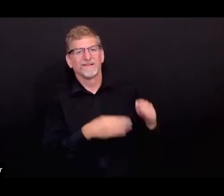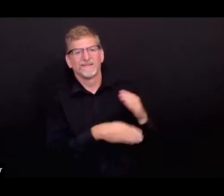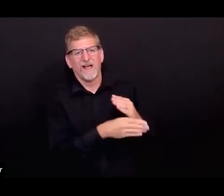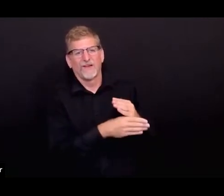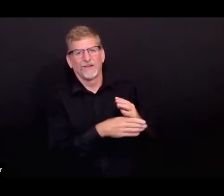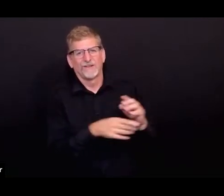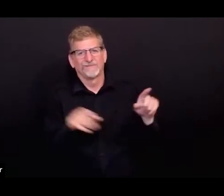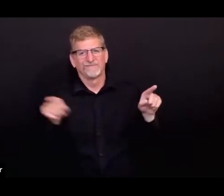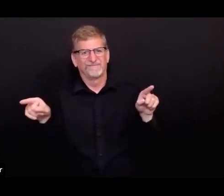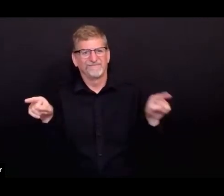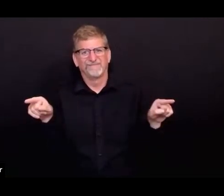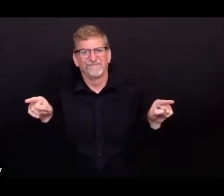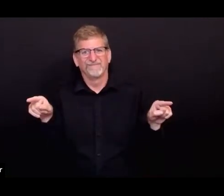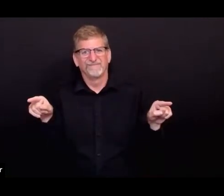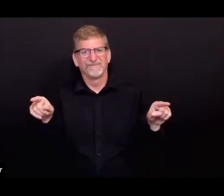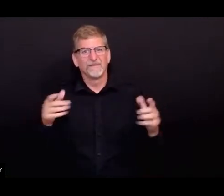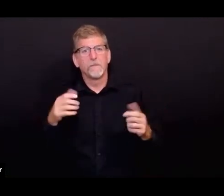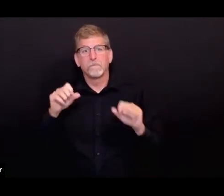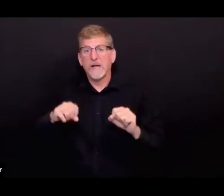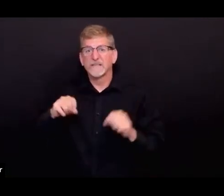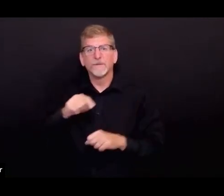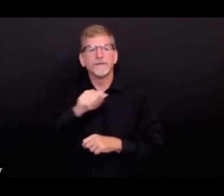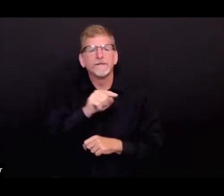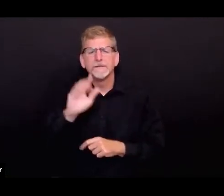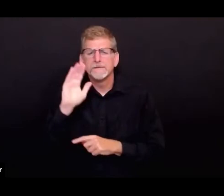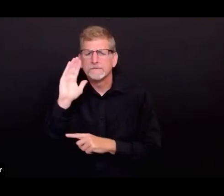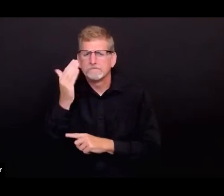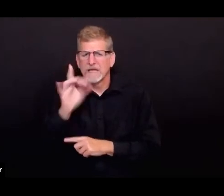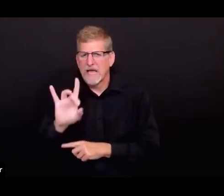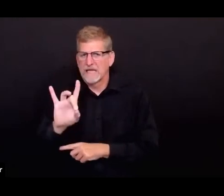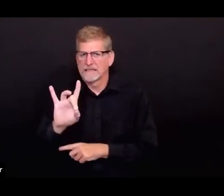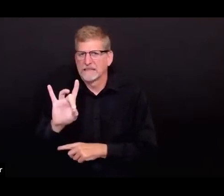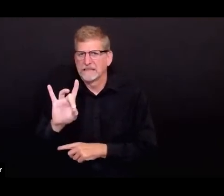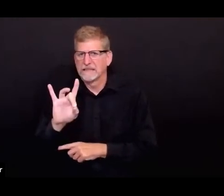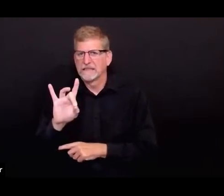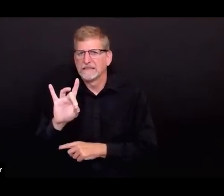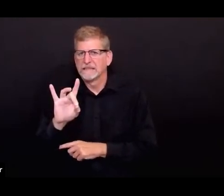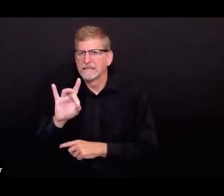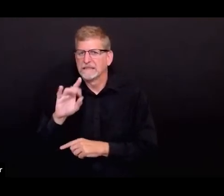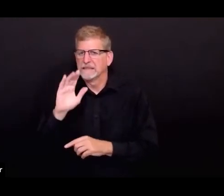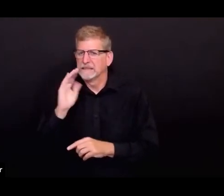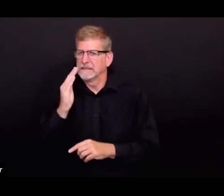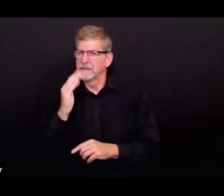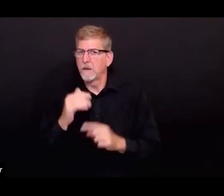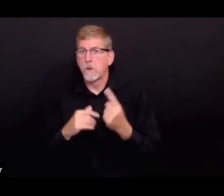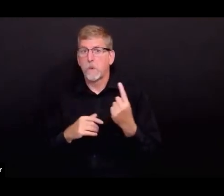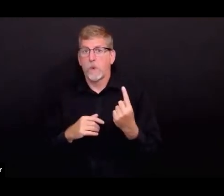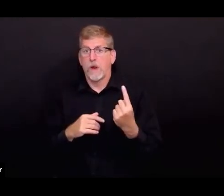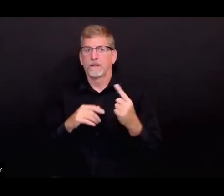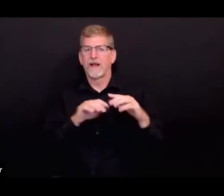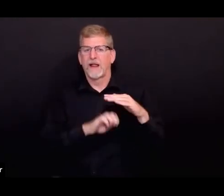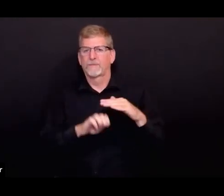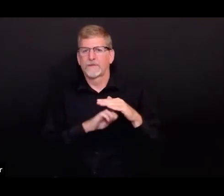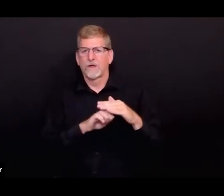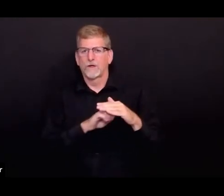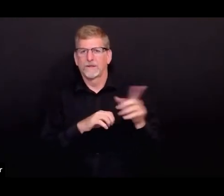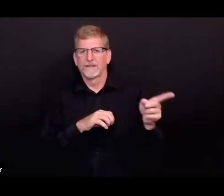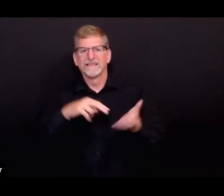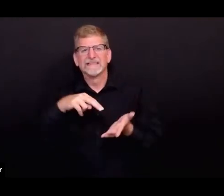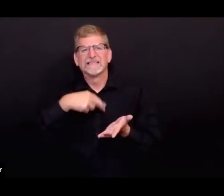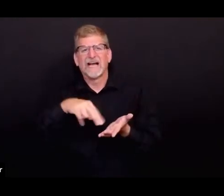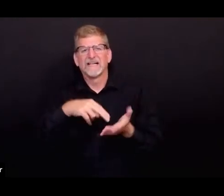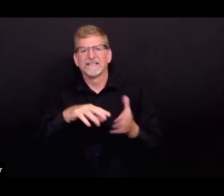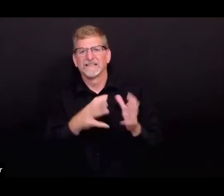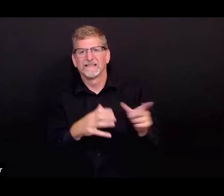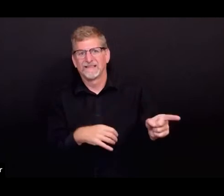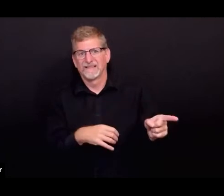into, 1 in elementary age dance, 4 in high school, 2 volleyball, 1